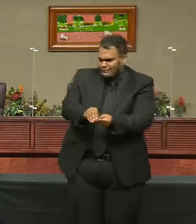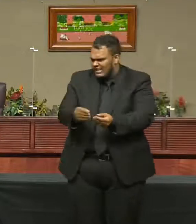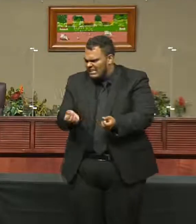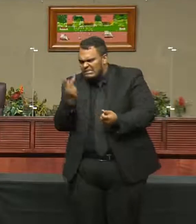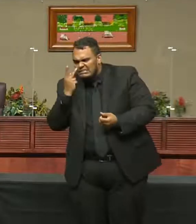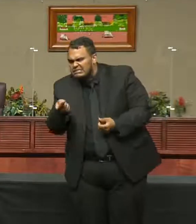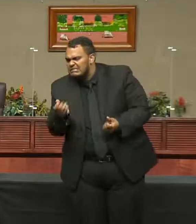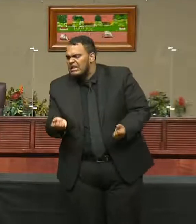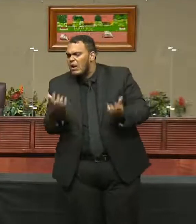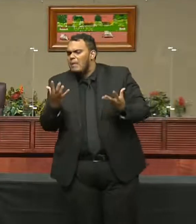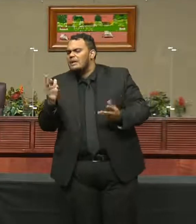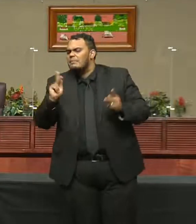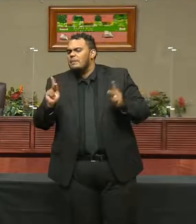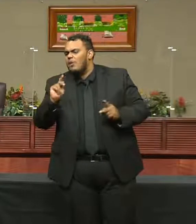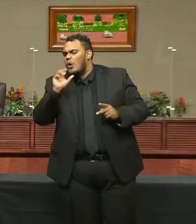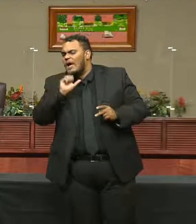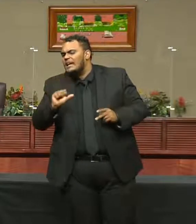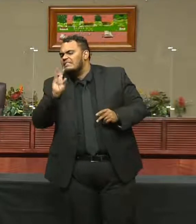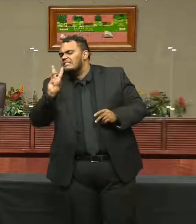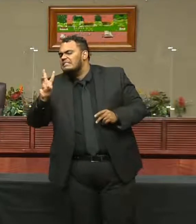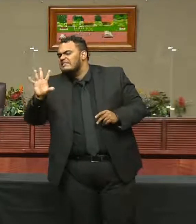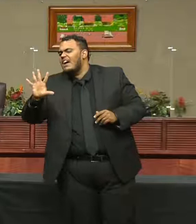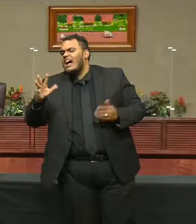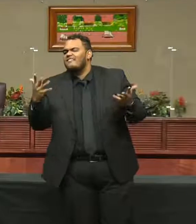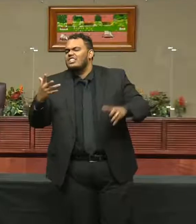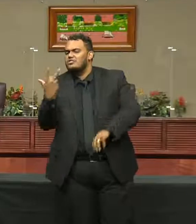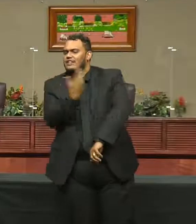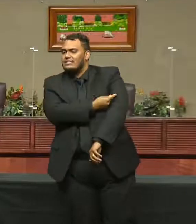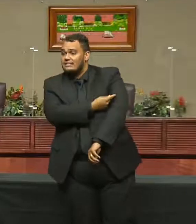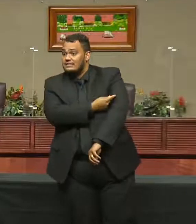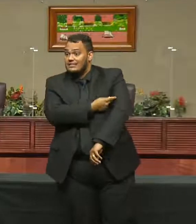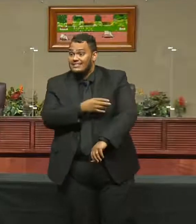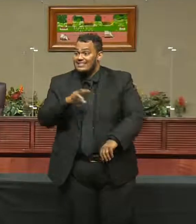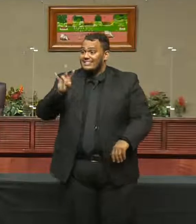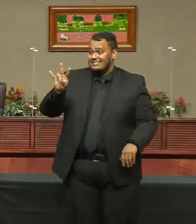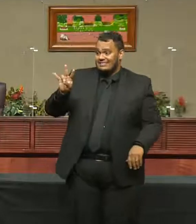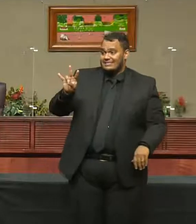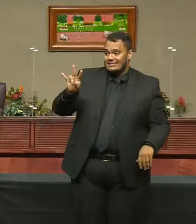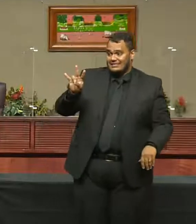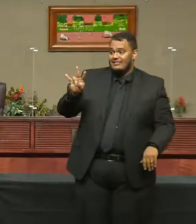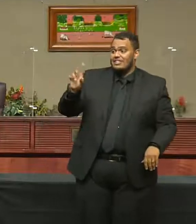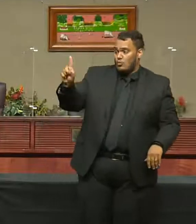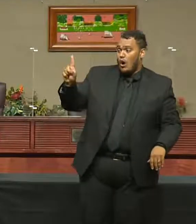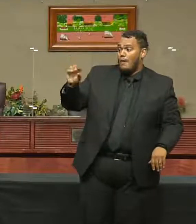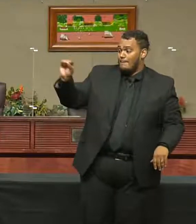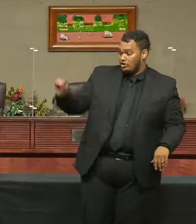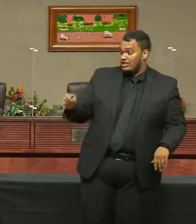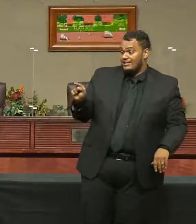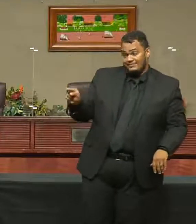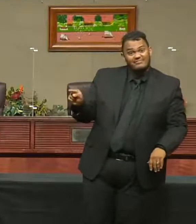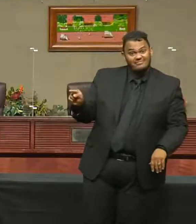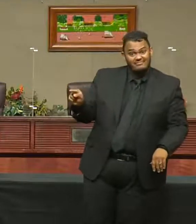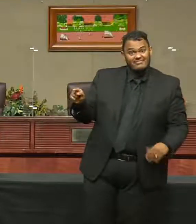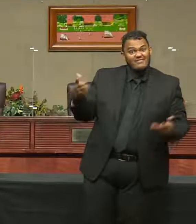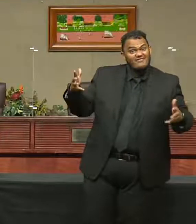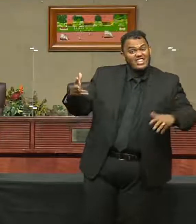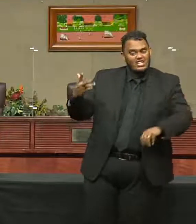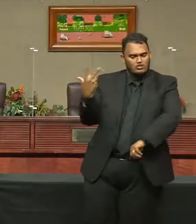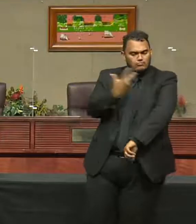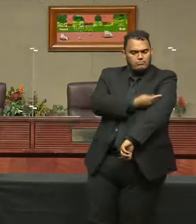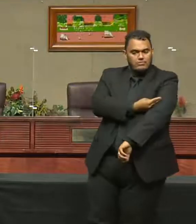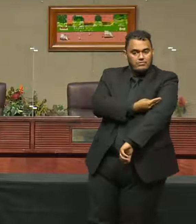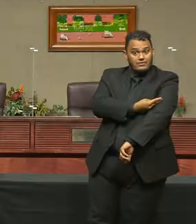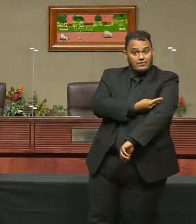in our county are vaccinated at 71%. And it should be higher than that because we don't have the statistics from the